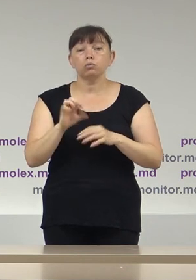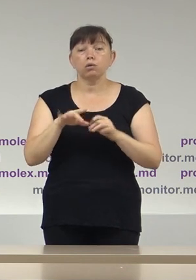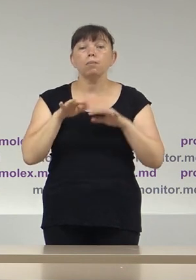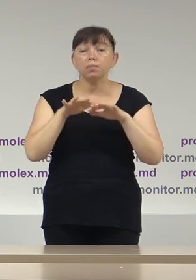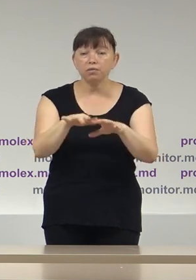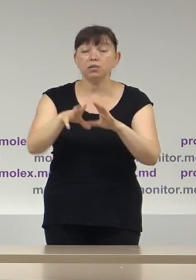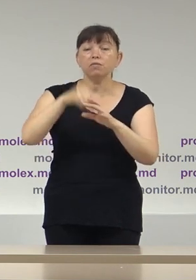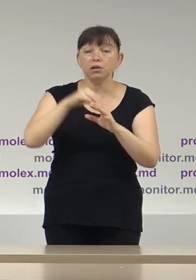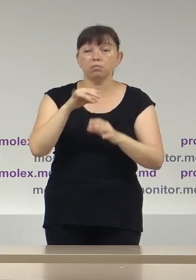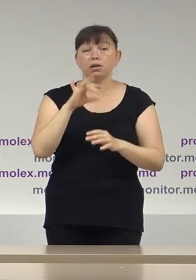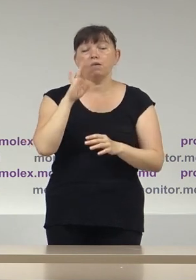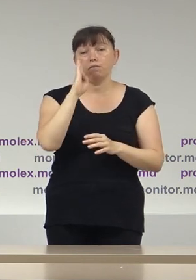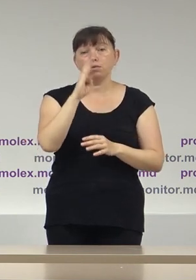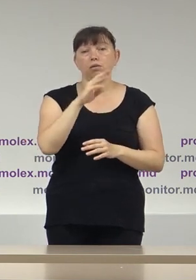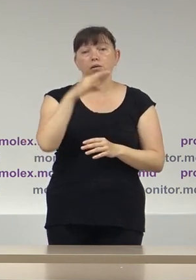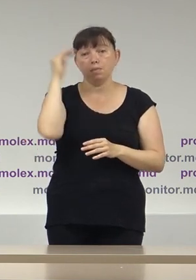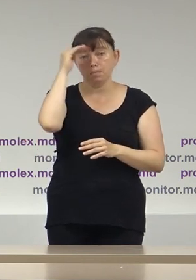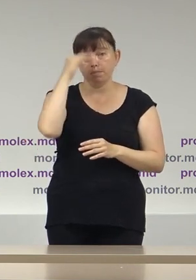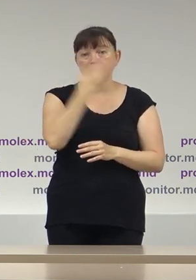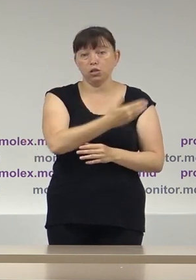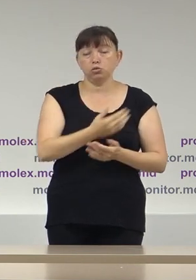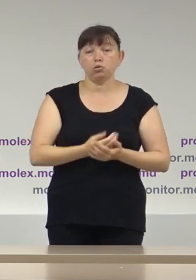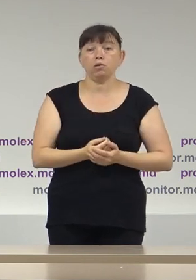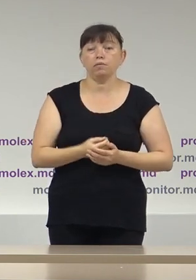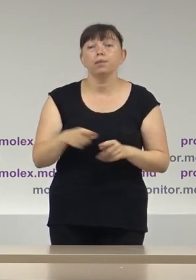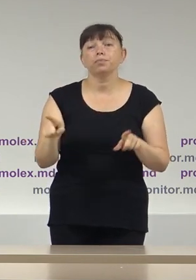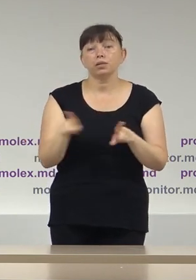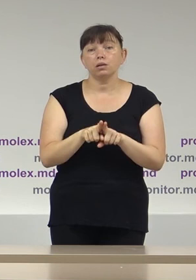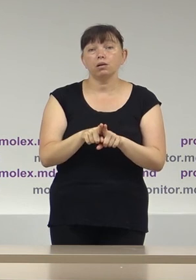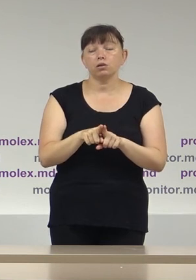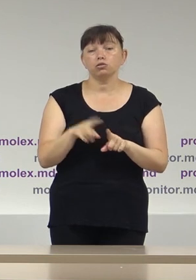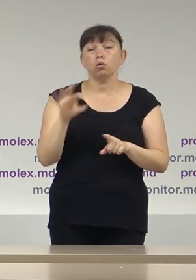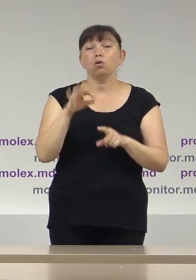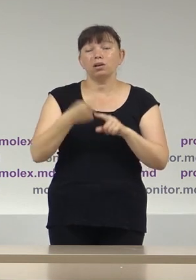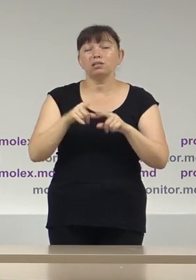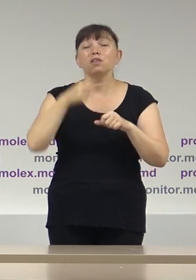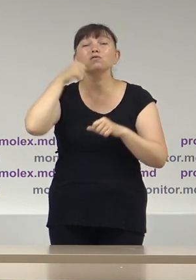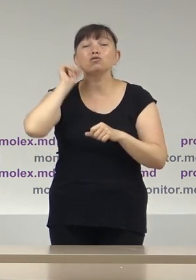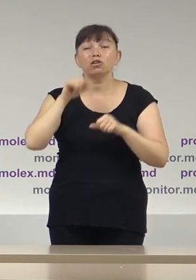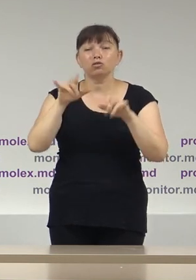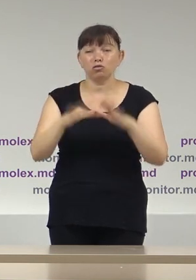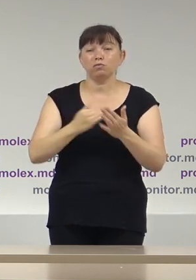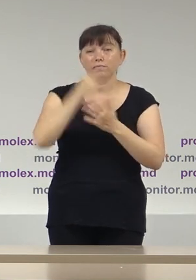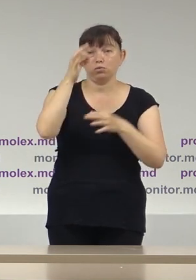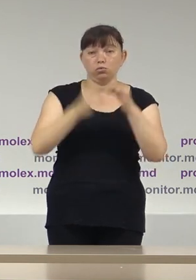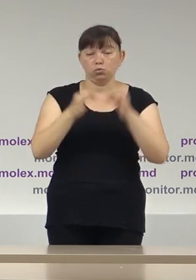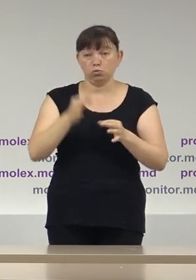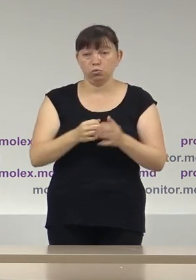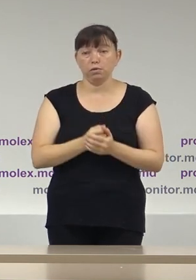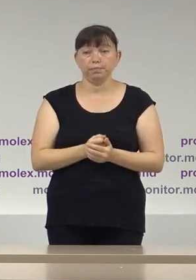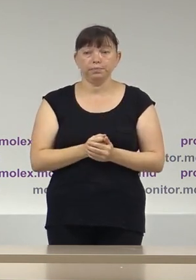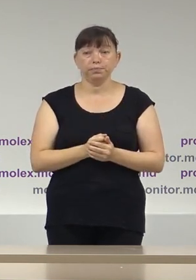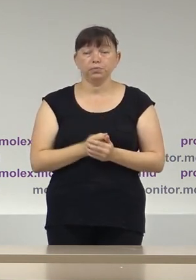questions regarding how the elections for the citizens from the Transnistrian region will be organized, with reference to